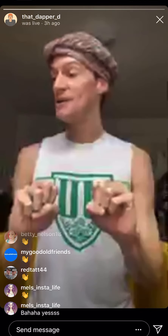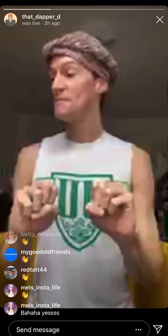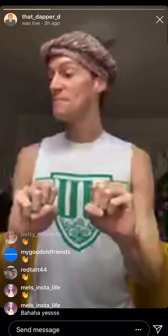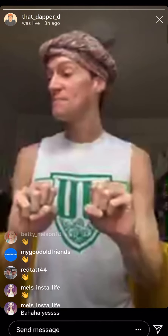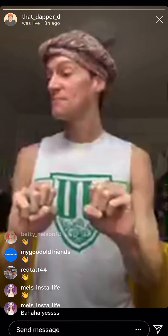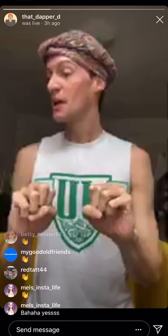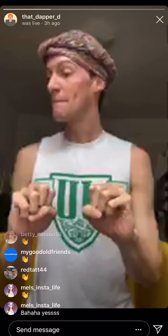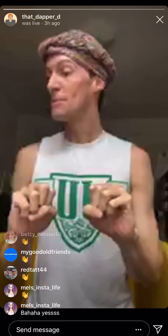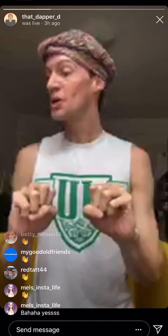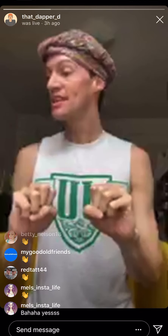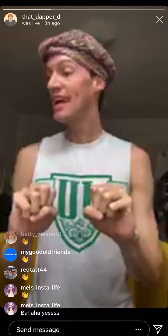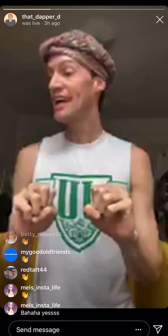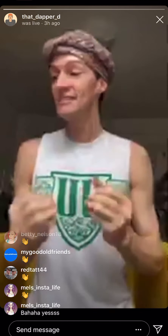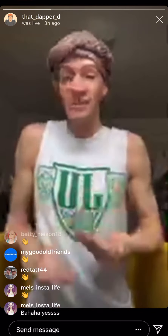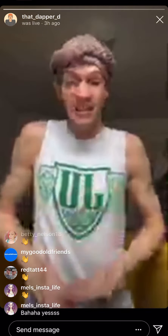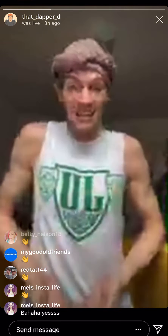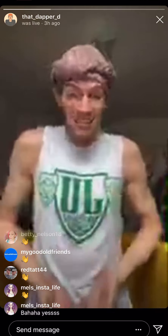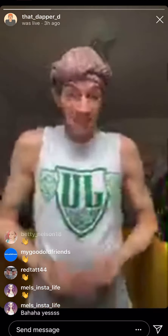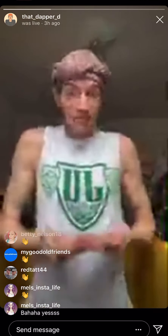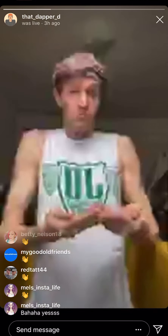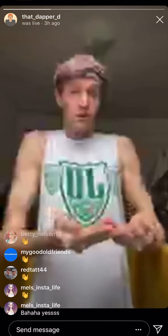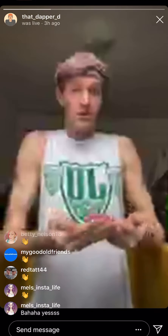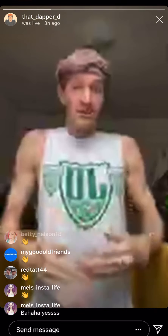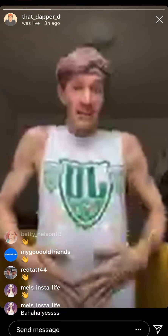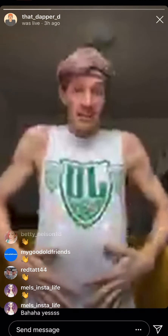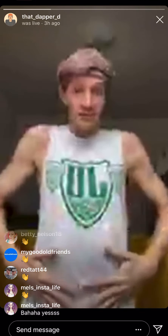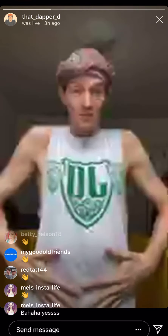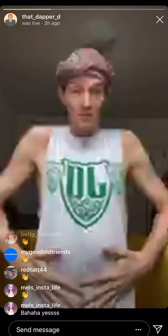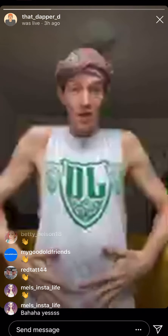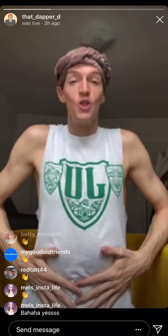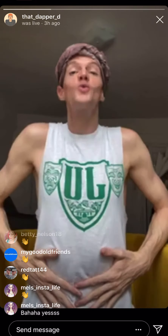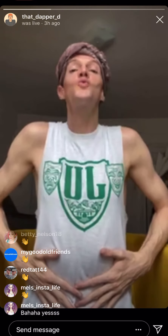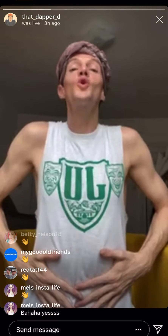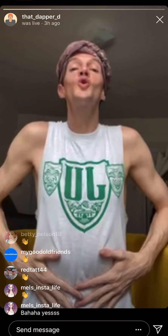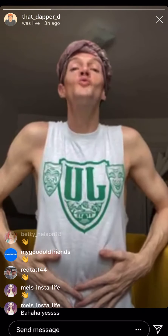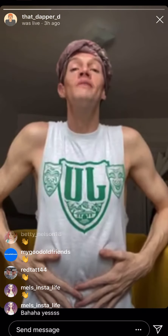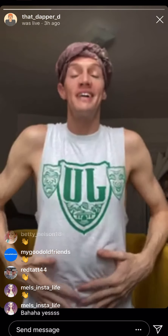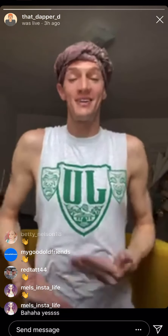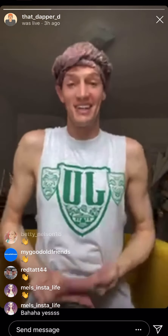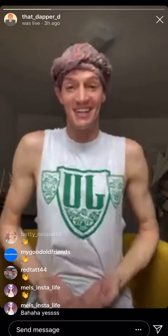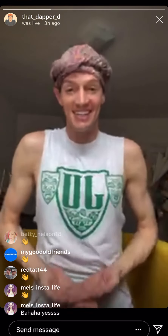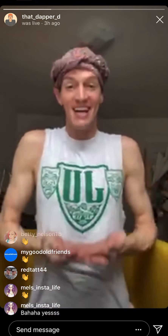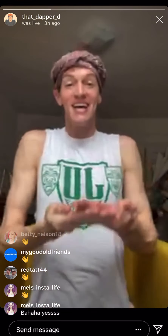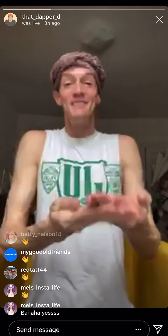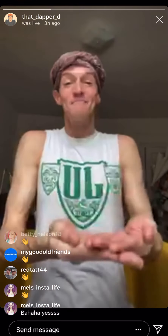um birthday the sign for birth kind of comes from the womb area birth